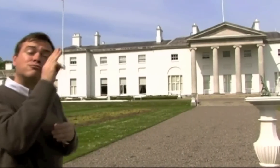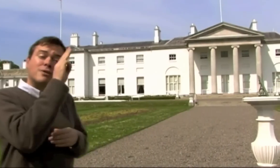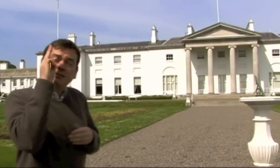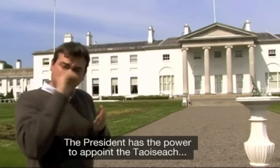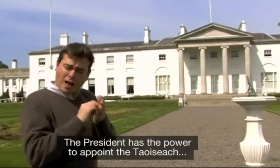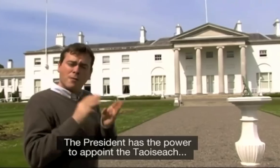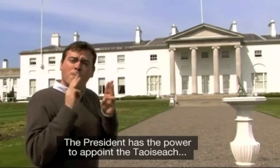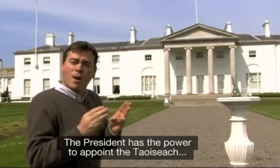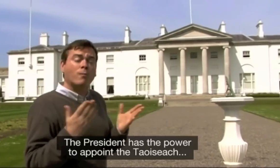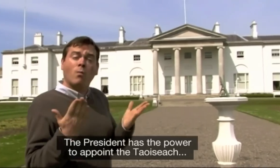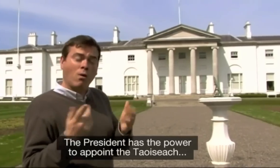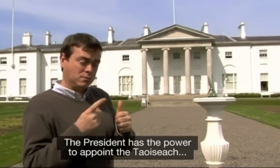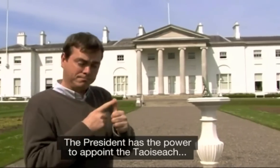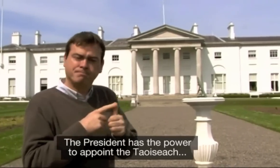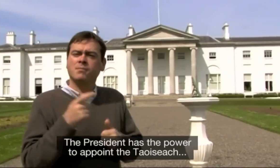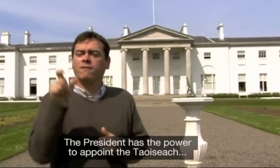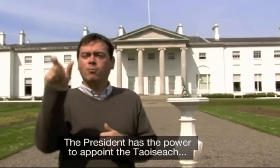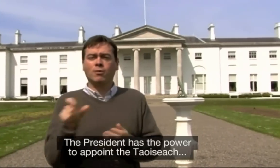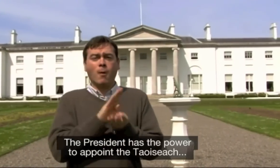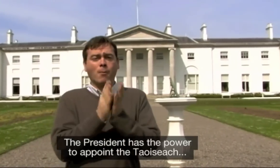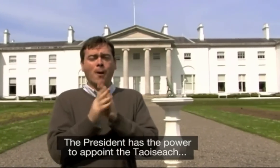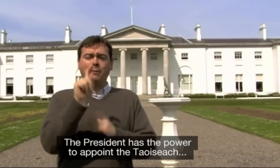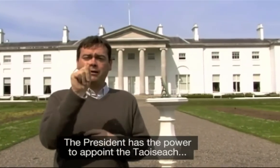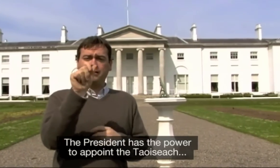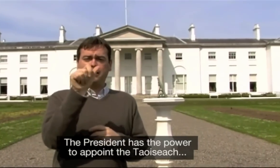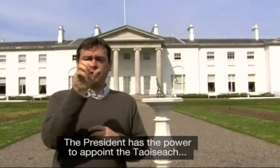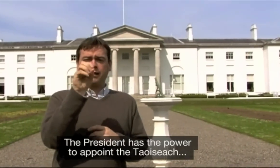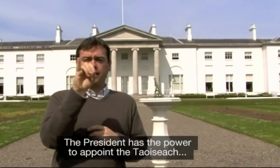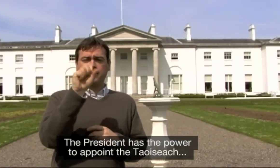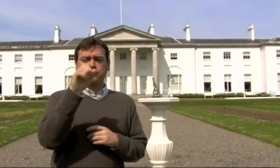The President has the power to appoint the Taoiseach